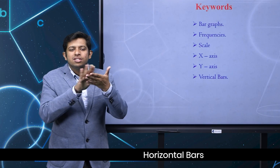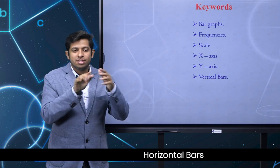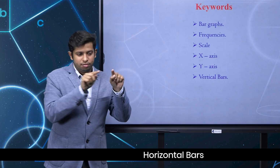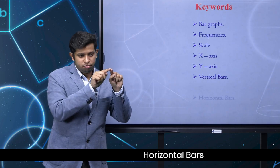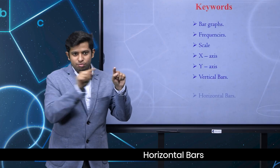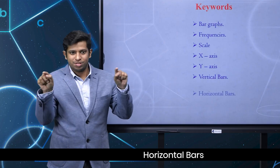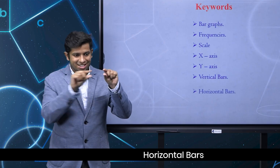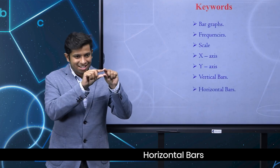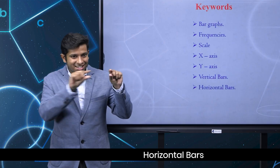horizontal bars.